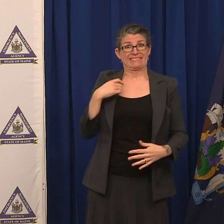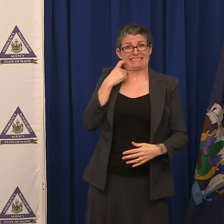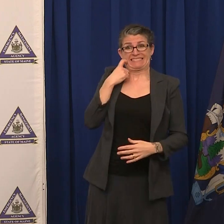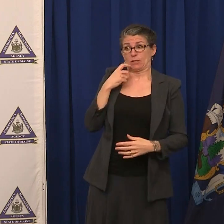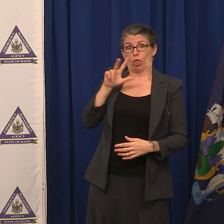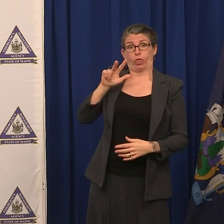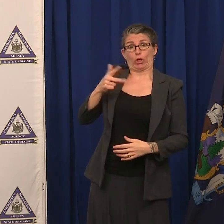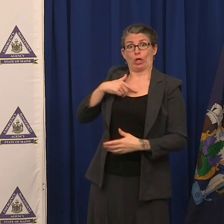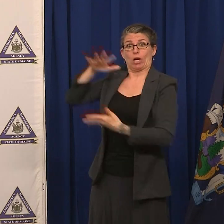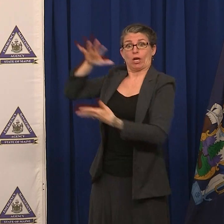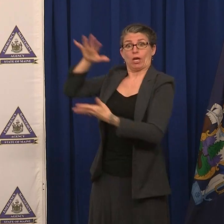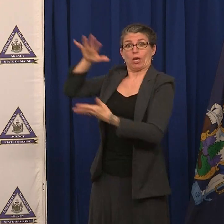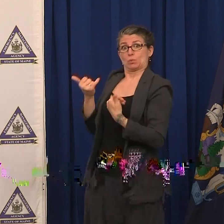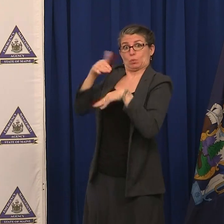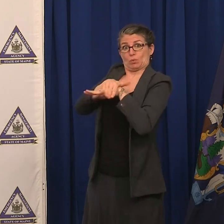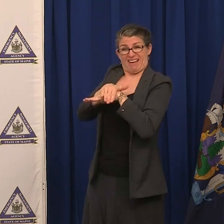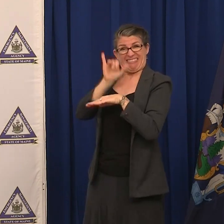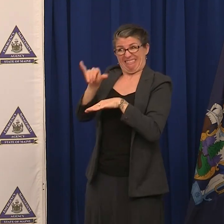need to be.